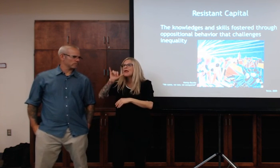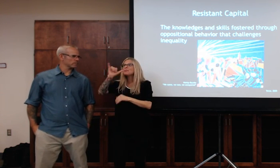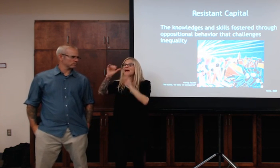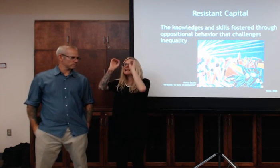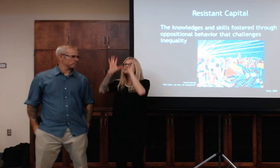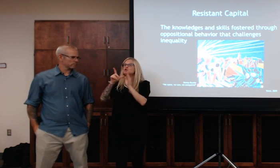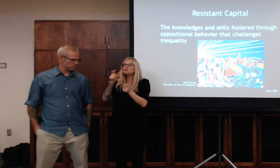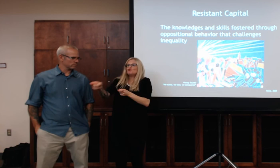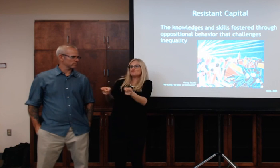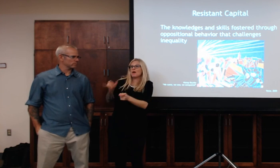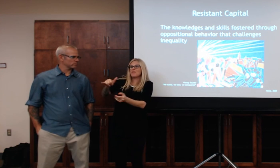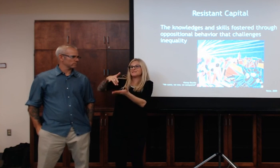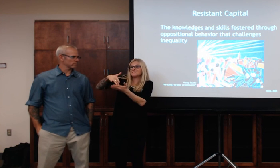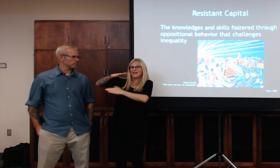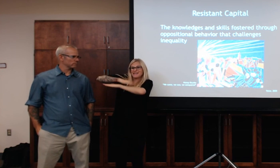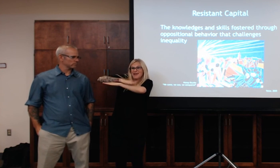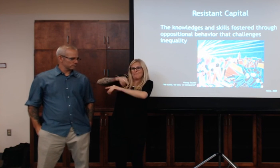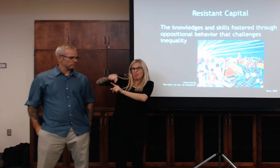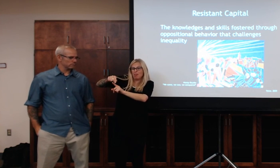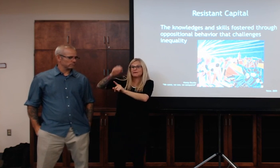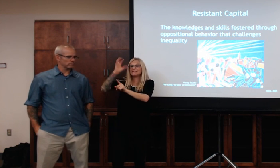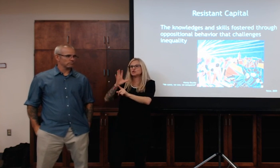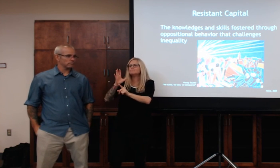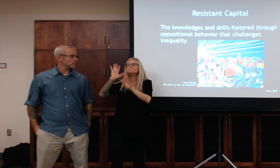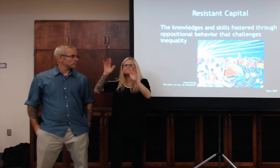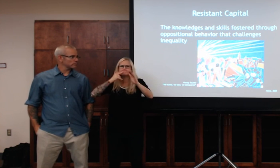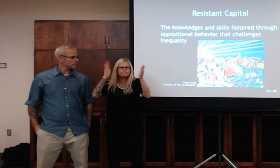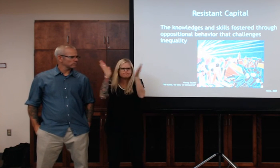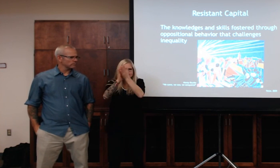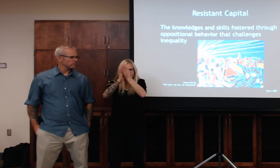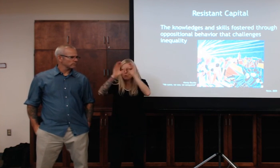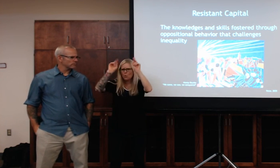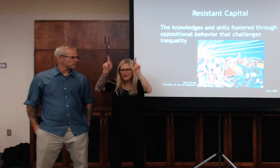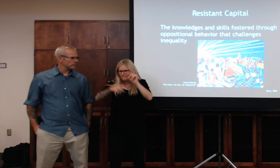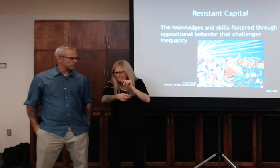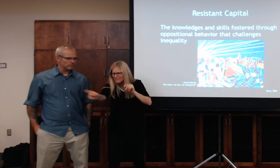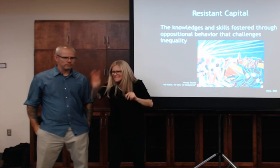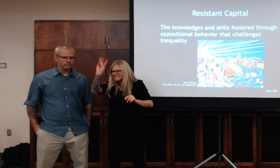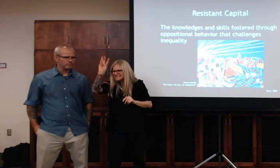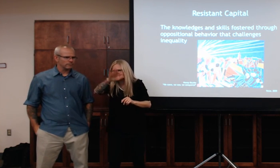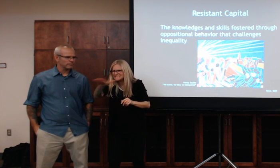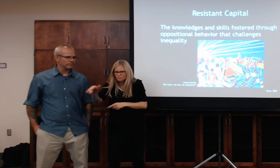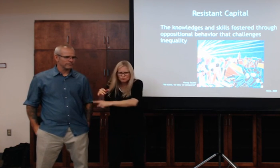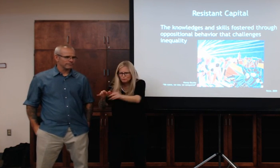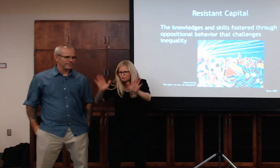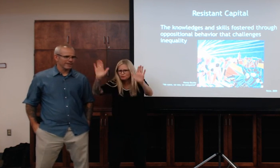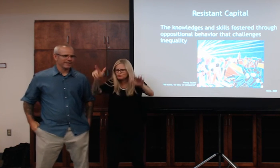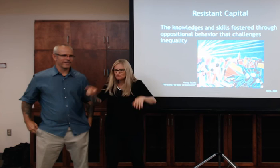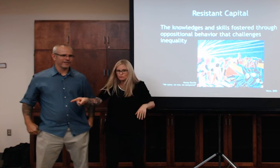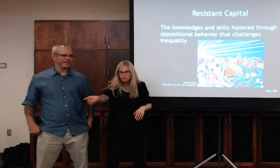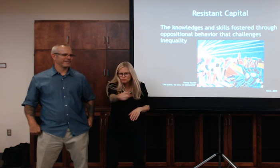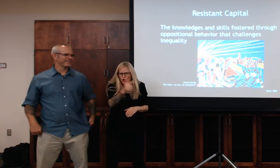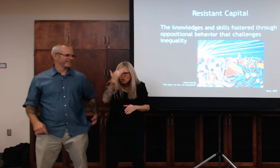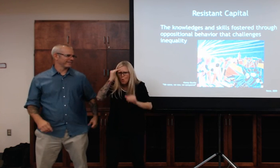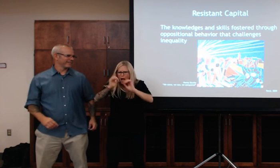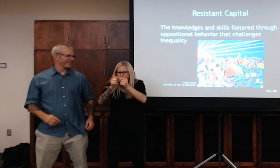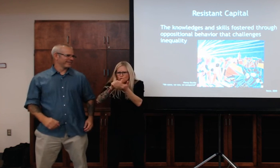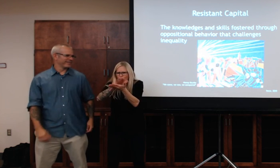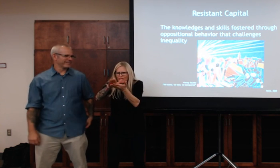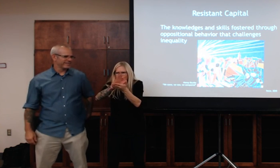other deaf students. So the teacher who runs that table time... All right, okay, everyone, these six children here, you know how to clean